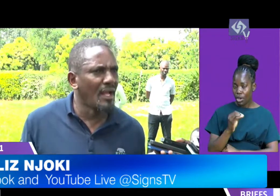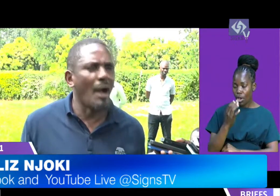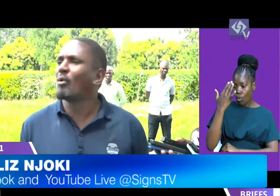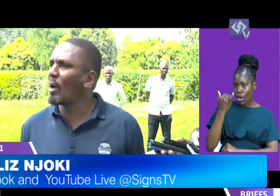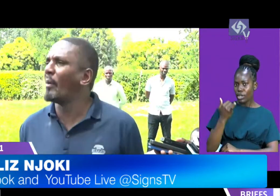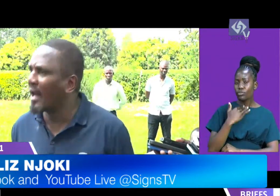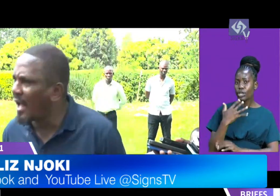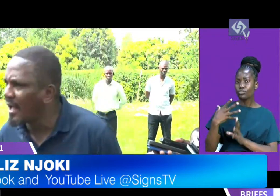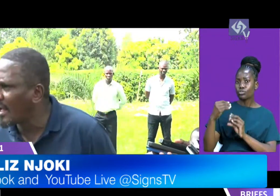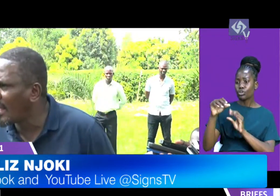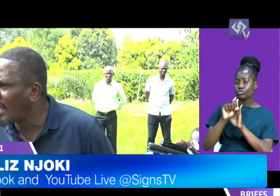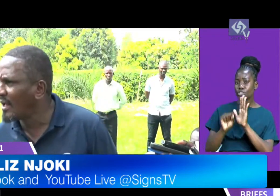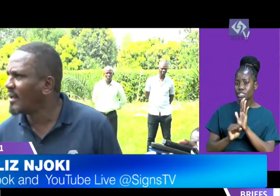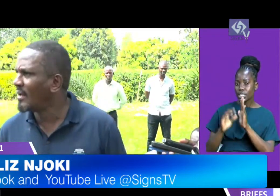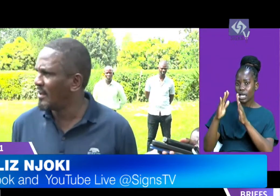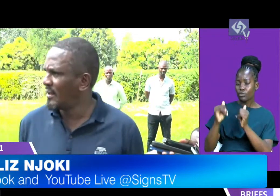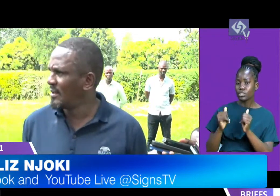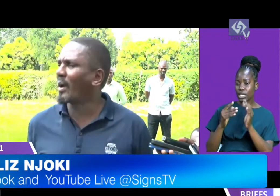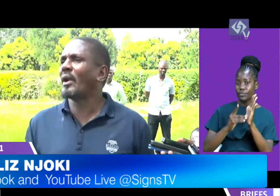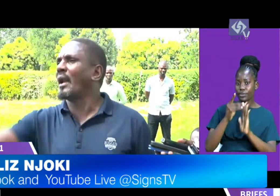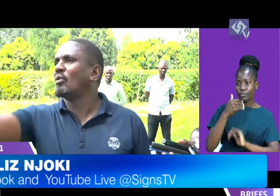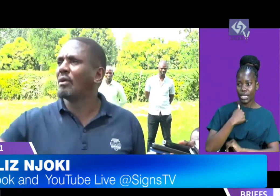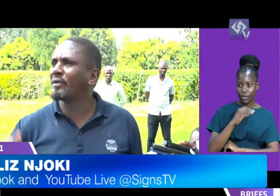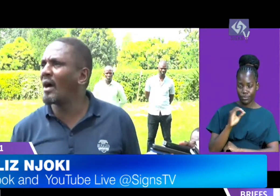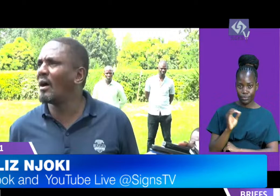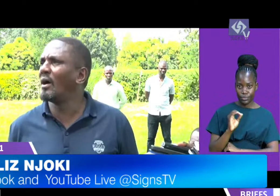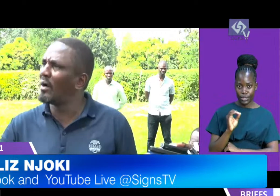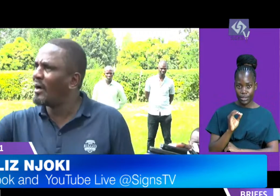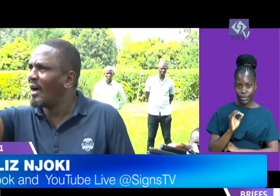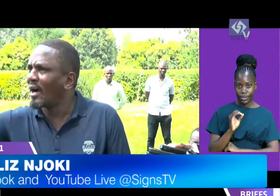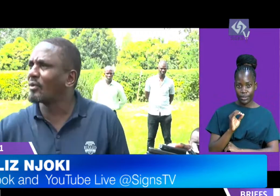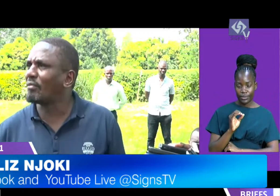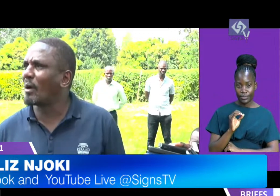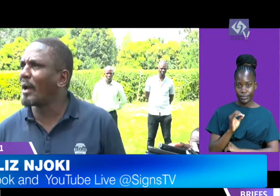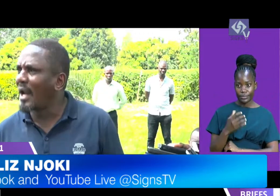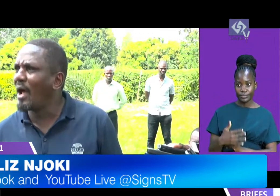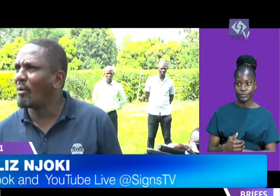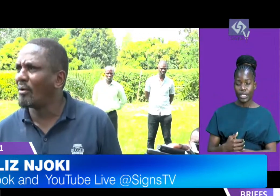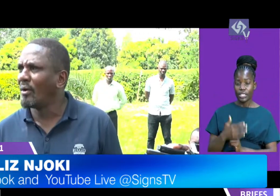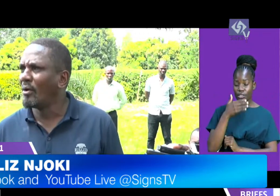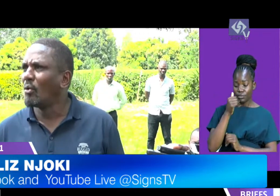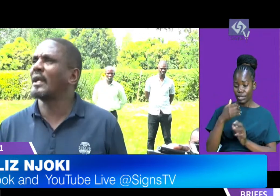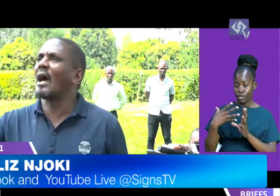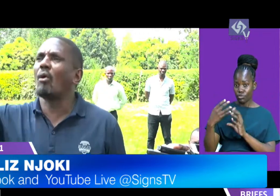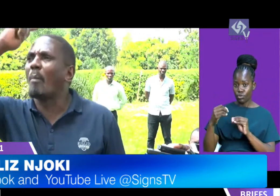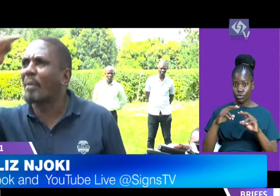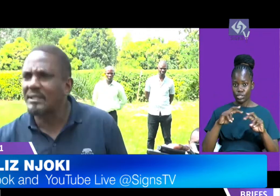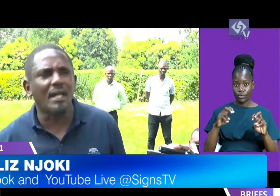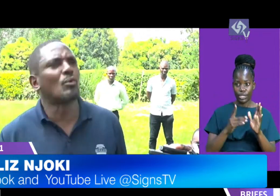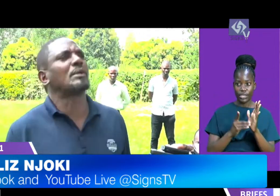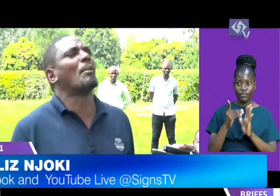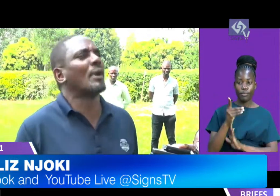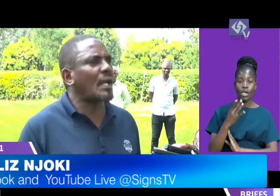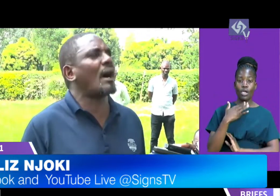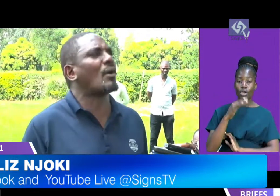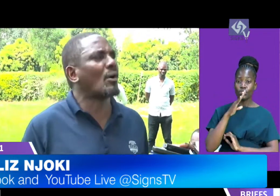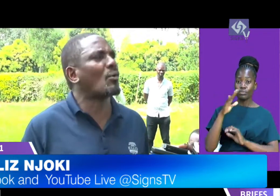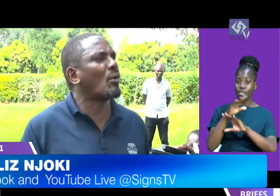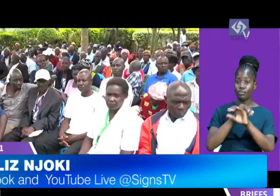kama kuna maendeleo? Si wale wanaenda kutafuta maendeleo. Unataka kuwa president kwa sababu unataka